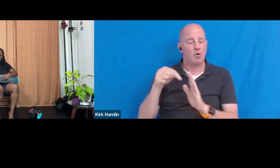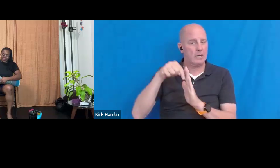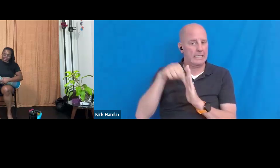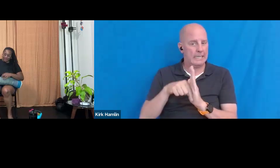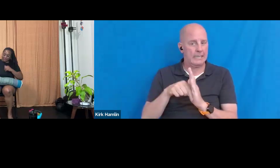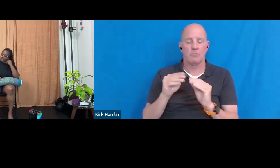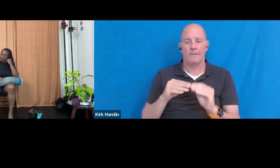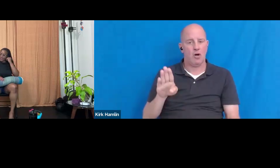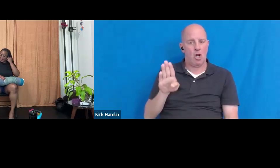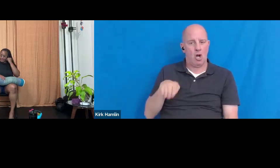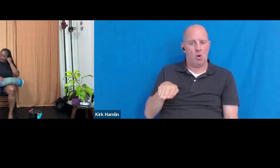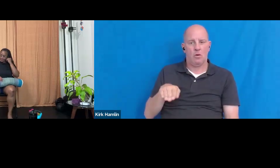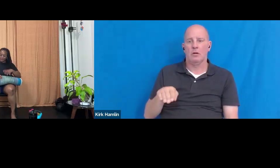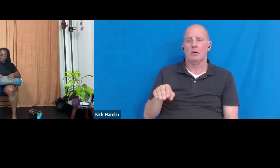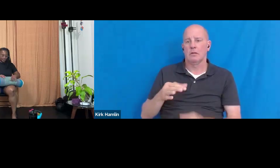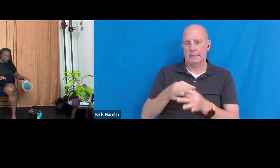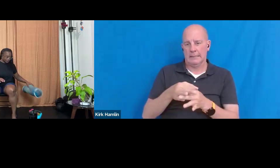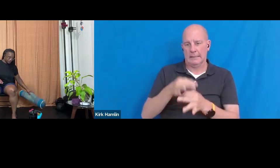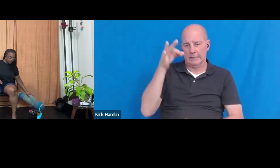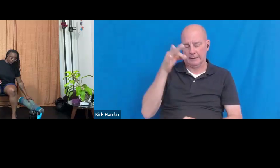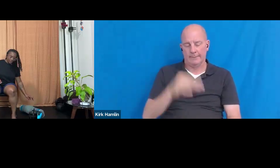spine. If you are sitting,